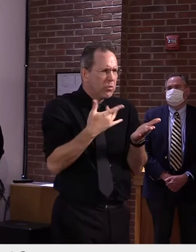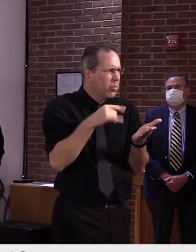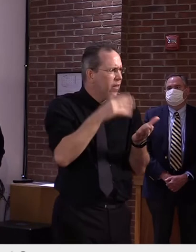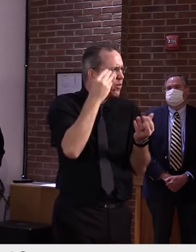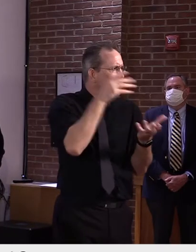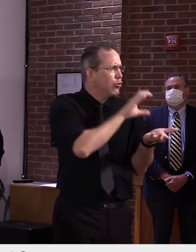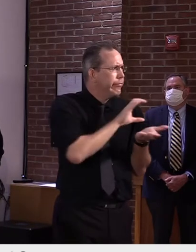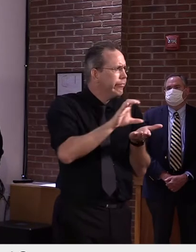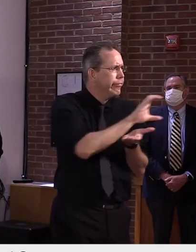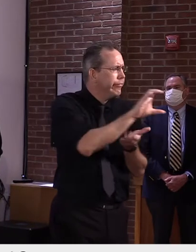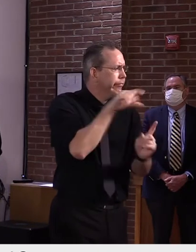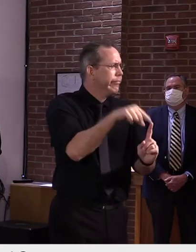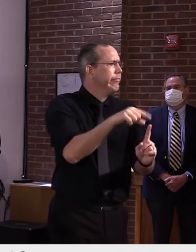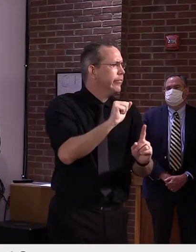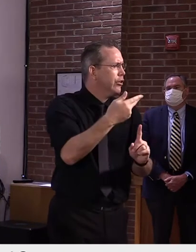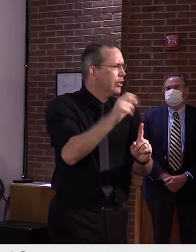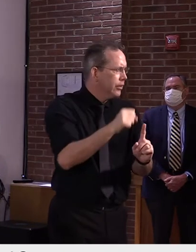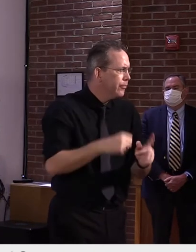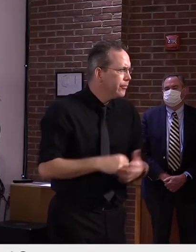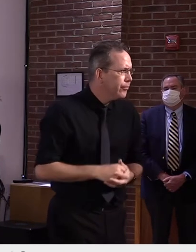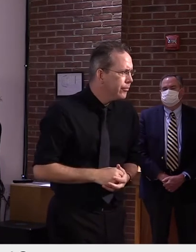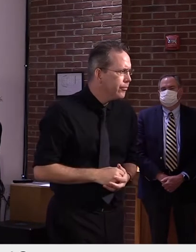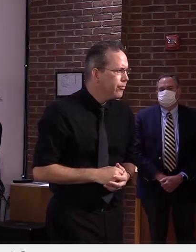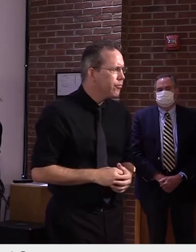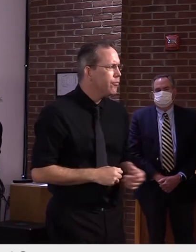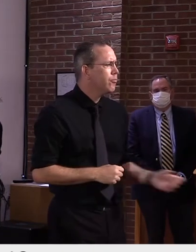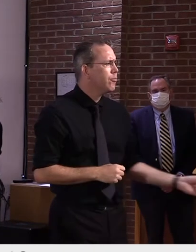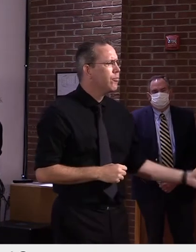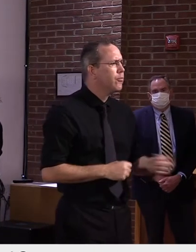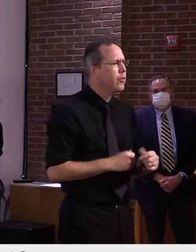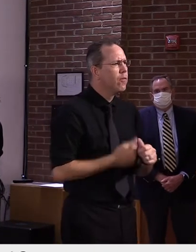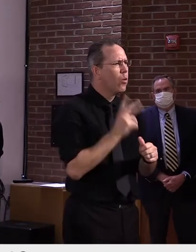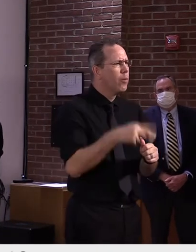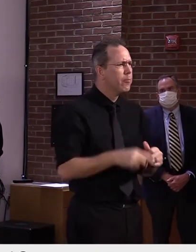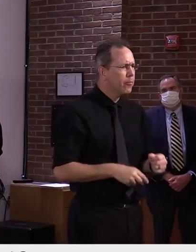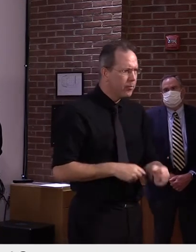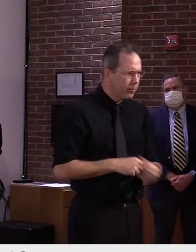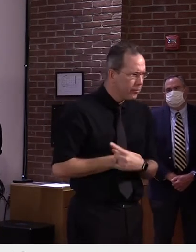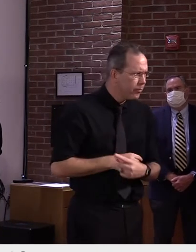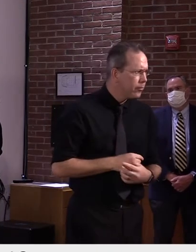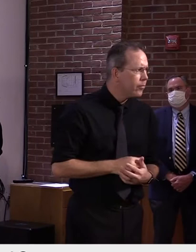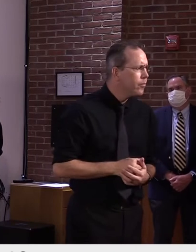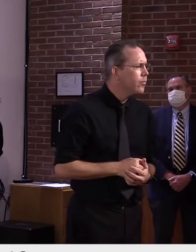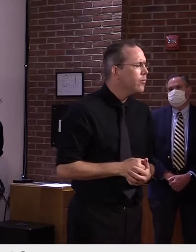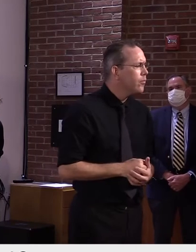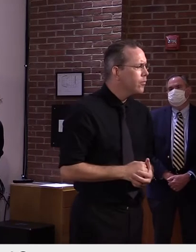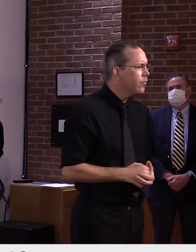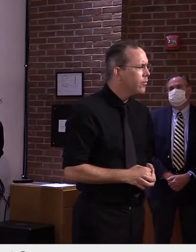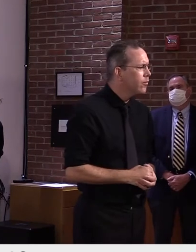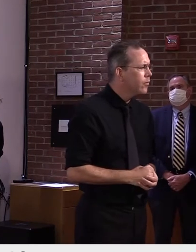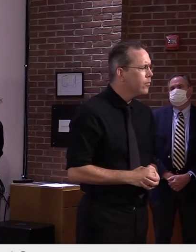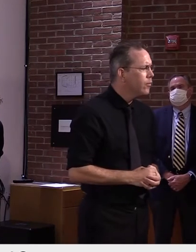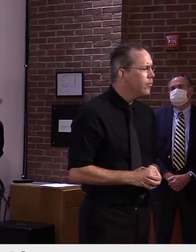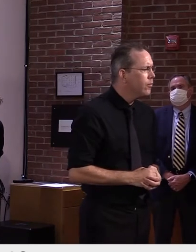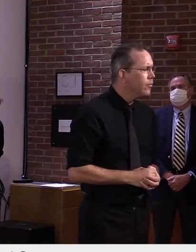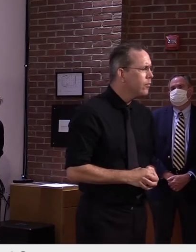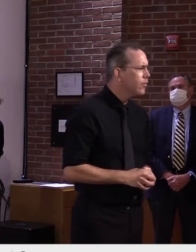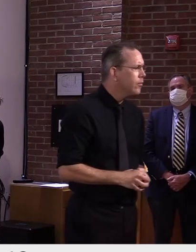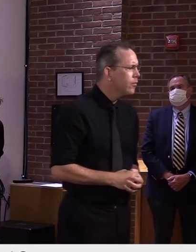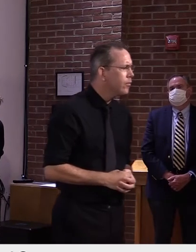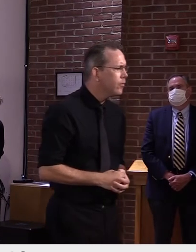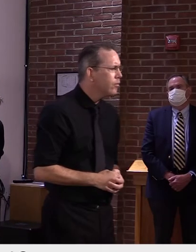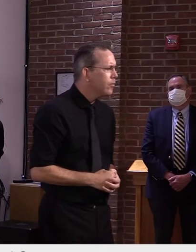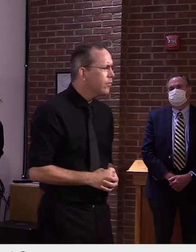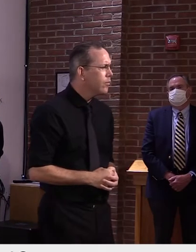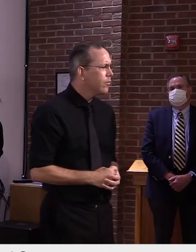but but vermont's data doesn't go through the states then it goes directly from hospitals to uh the federal